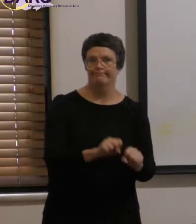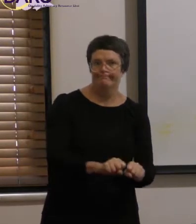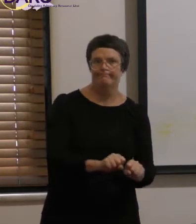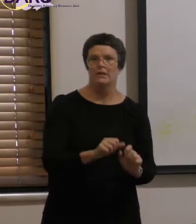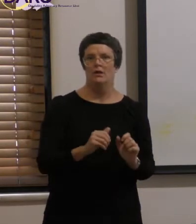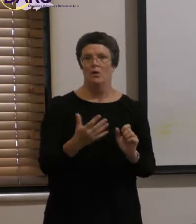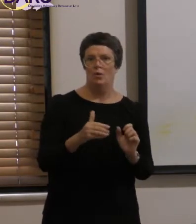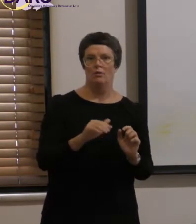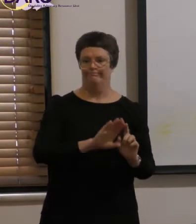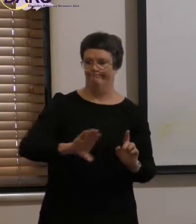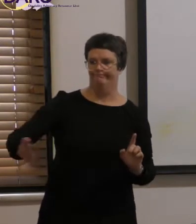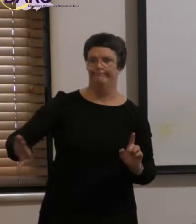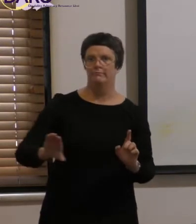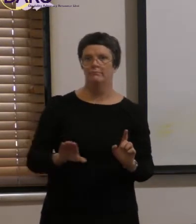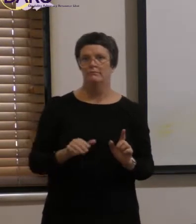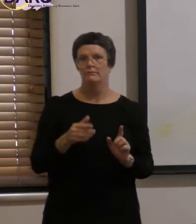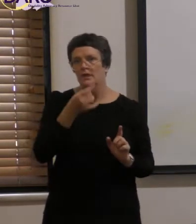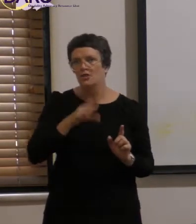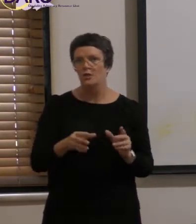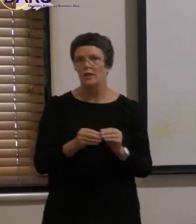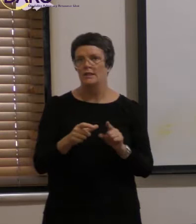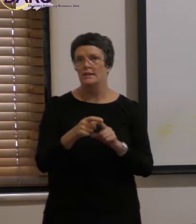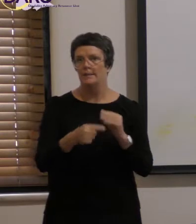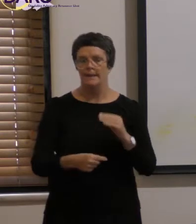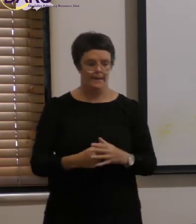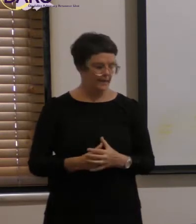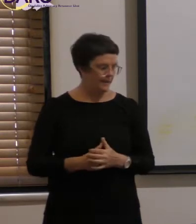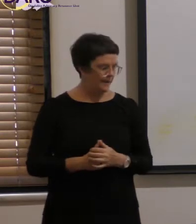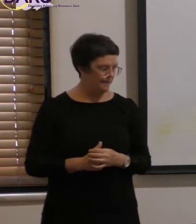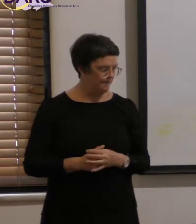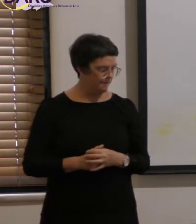Okay, so, I wanted to emphasise too that we do,